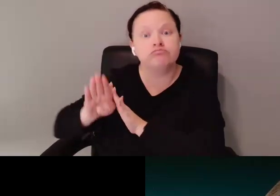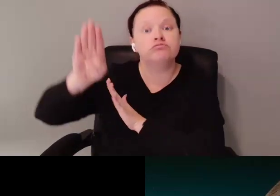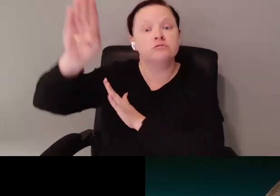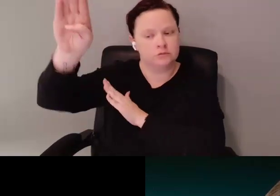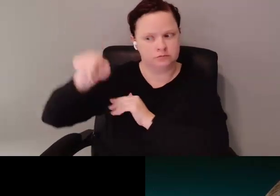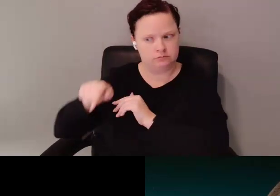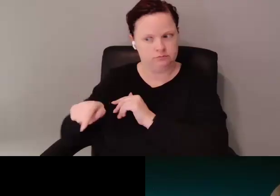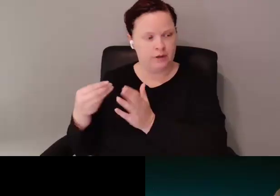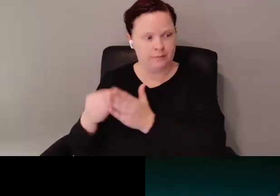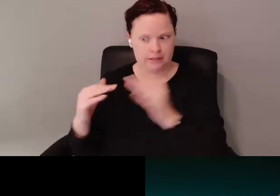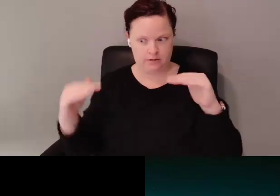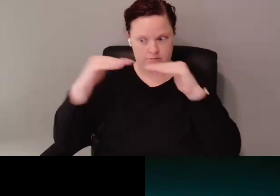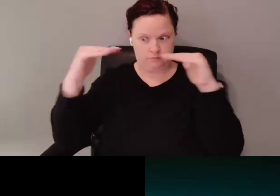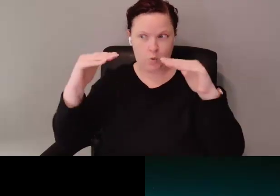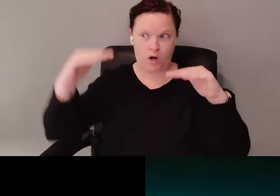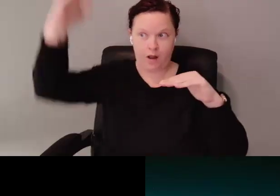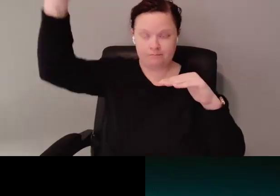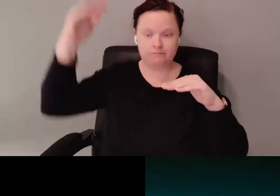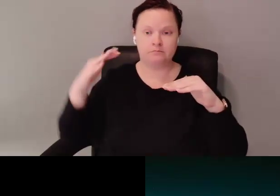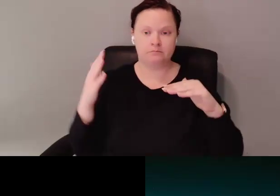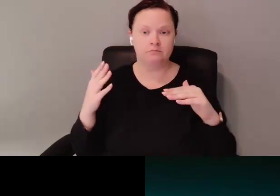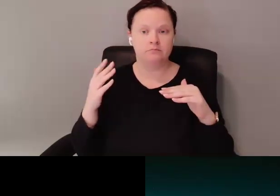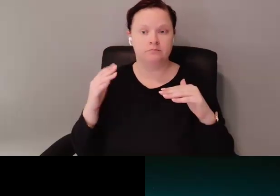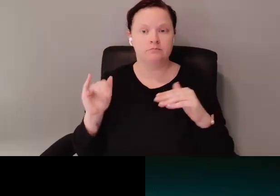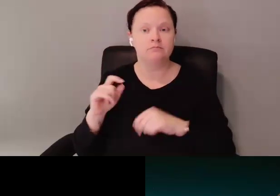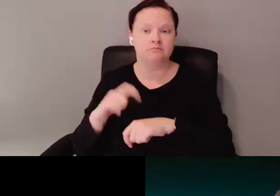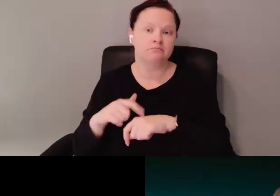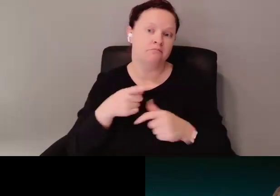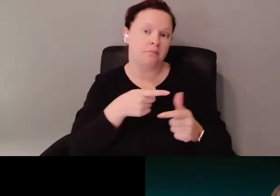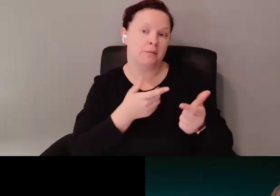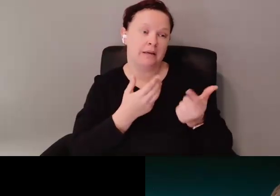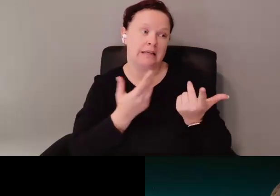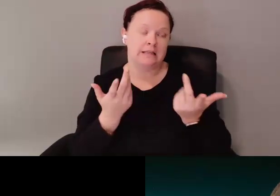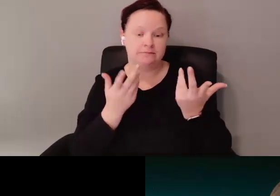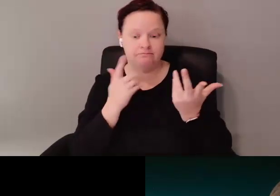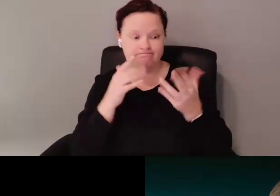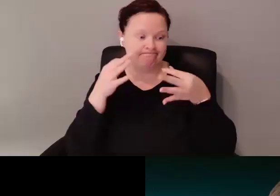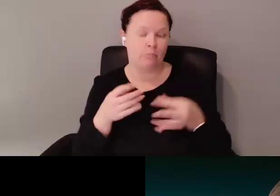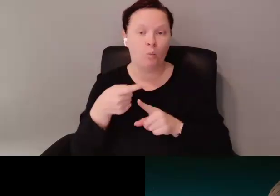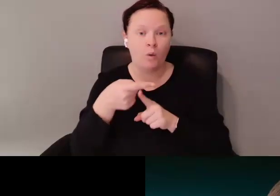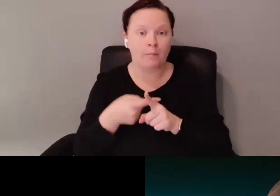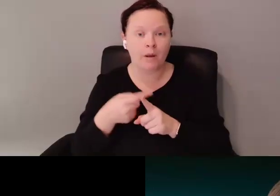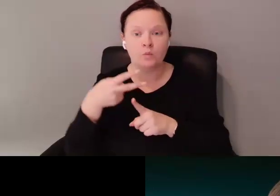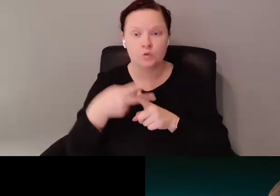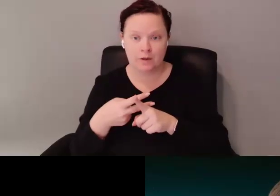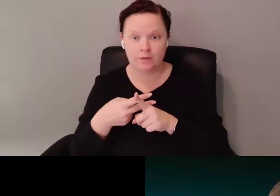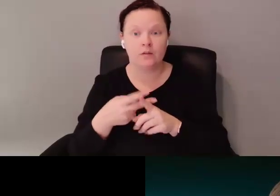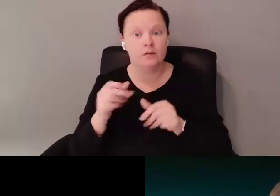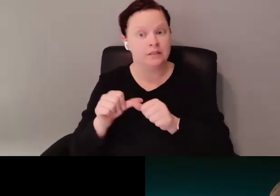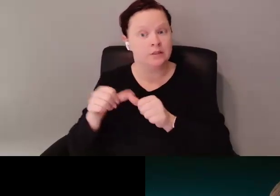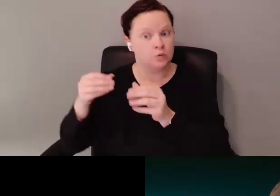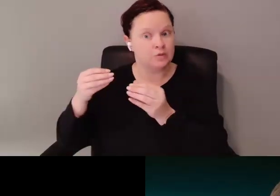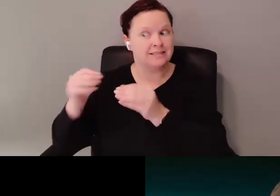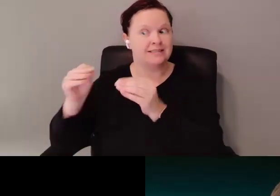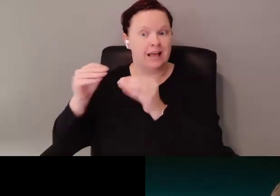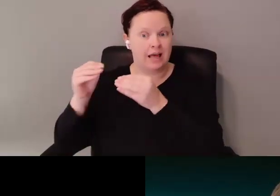that or exceeds that, that's the time to give your 1 month notice, 2 month notice, continue to sell and try